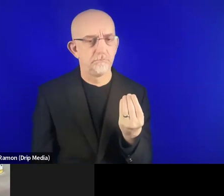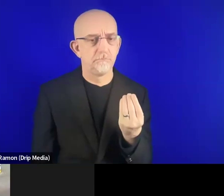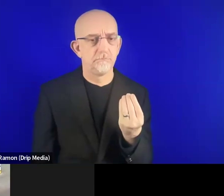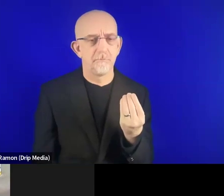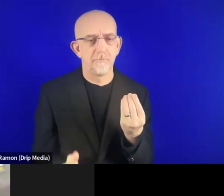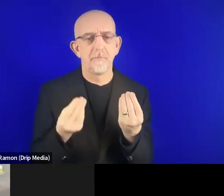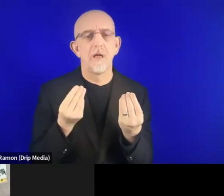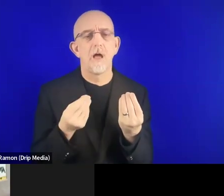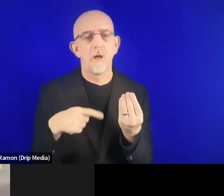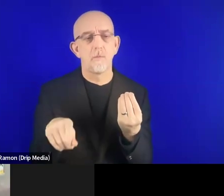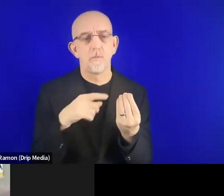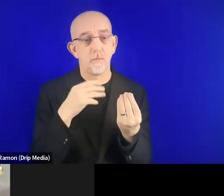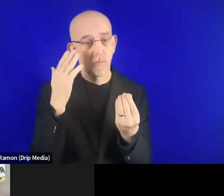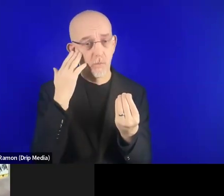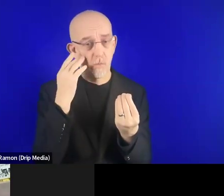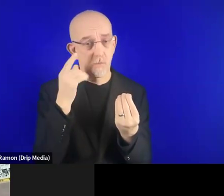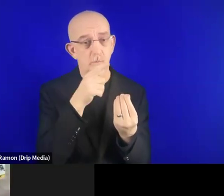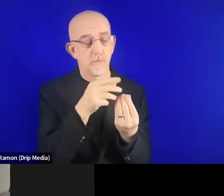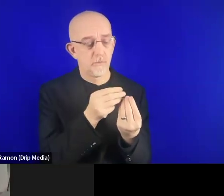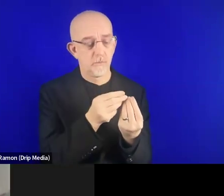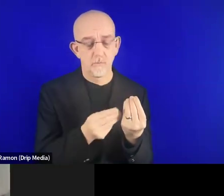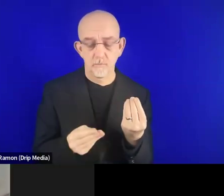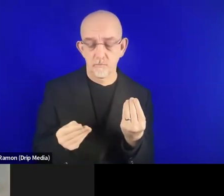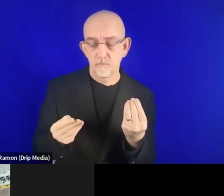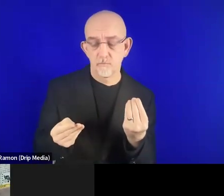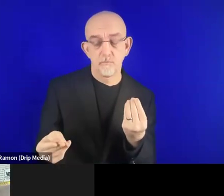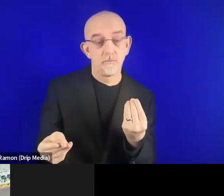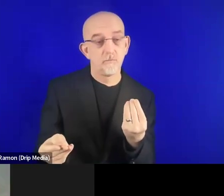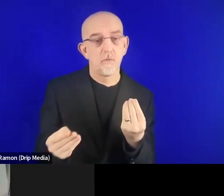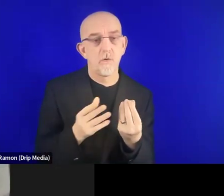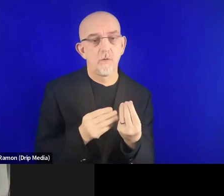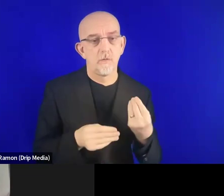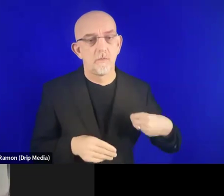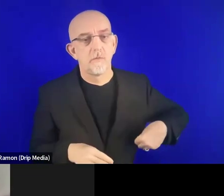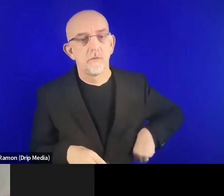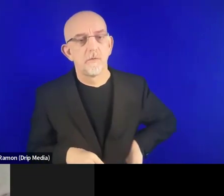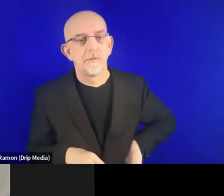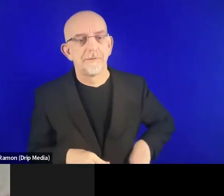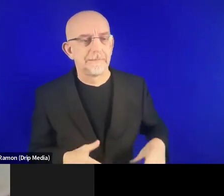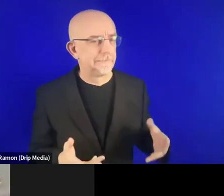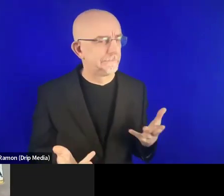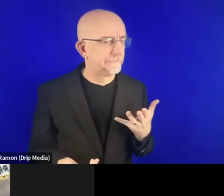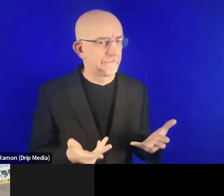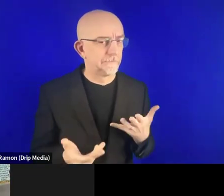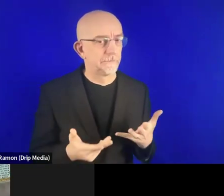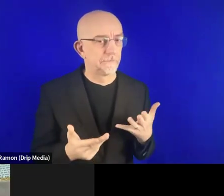So many of these persons with disability say they don't even have a clue. They don't even know when these such programs are in the community.